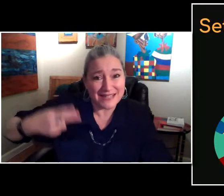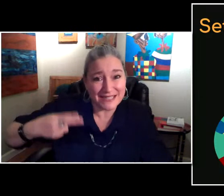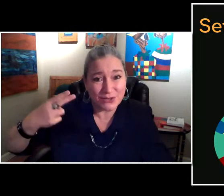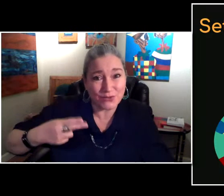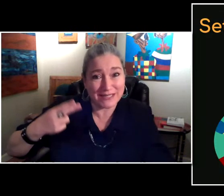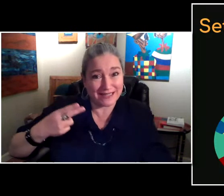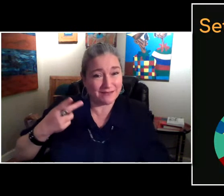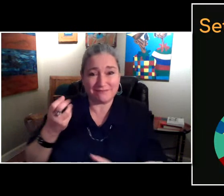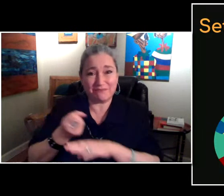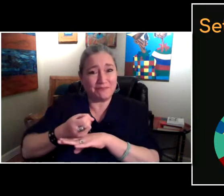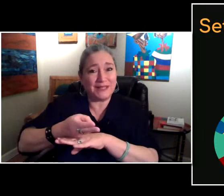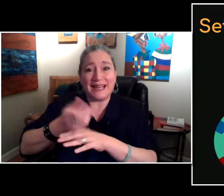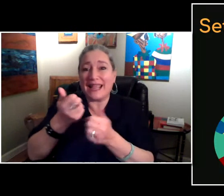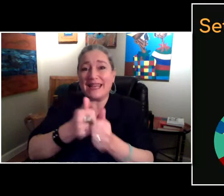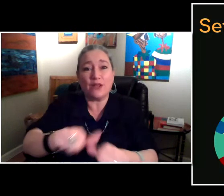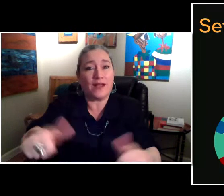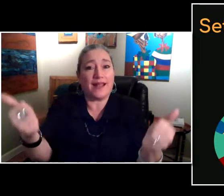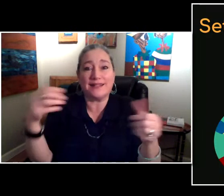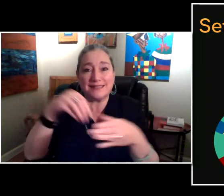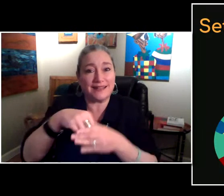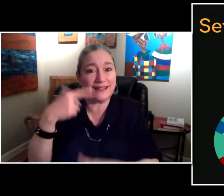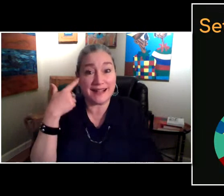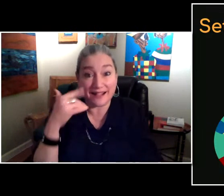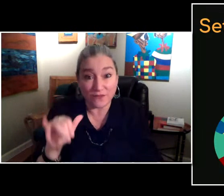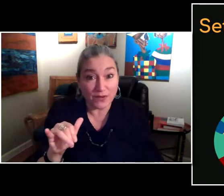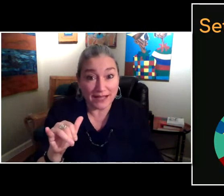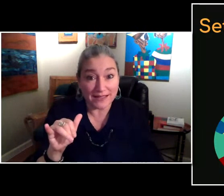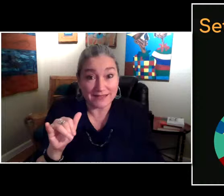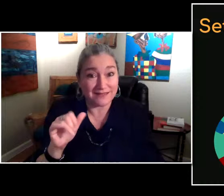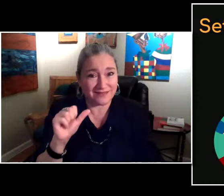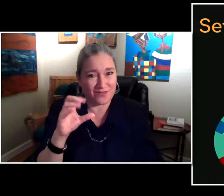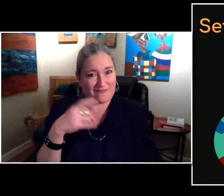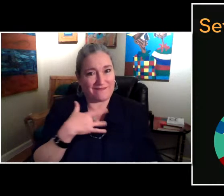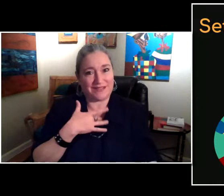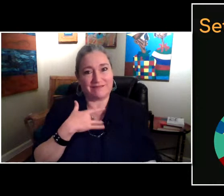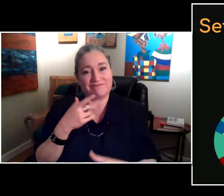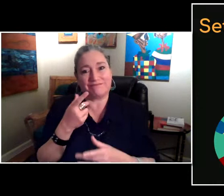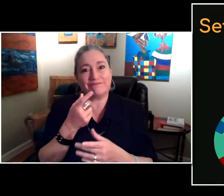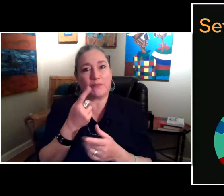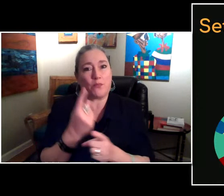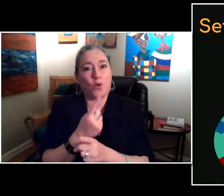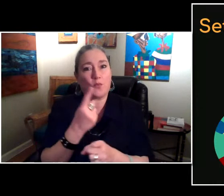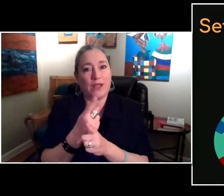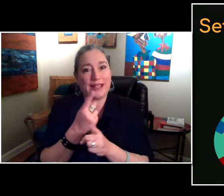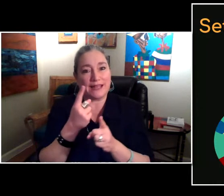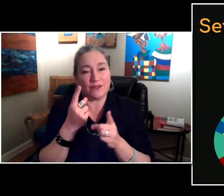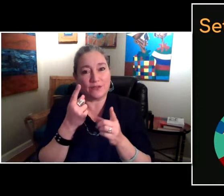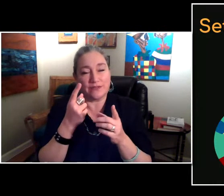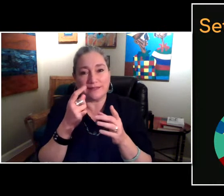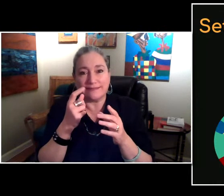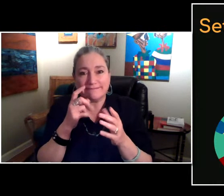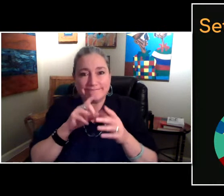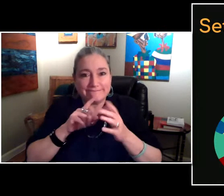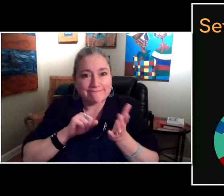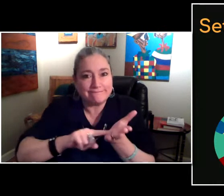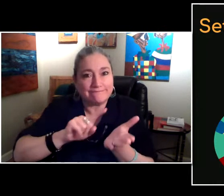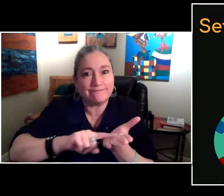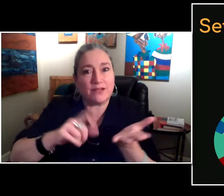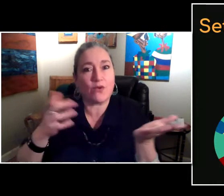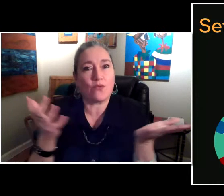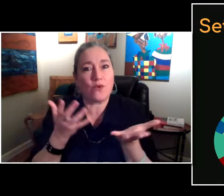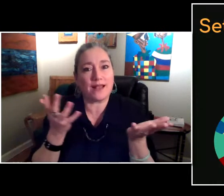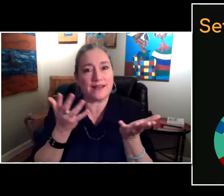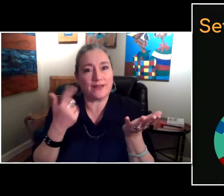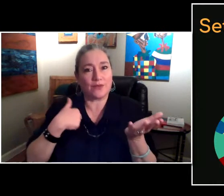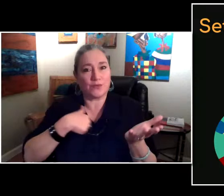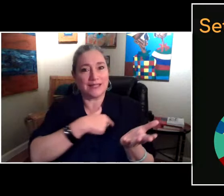sum total of many years of experience and rich history, quite frankly, overreaching anyone